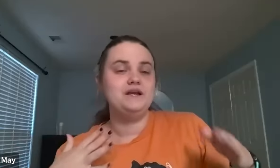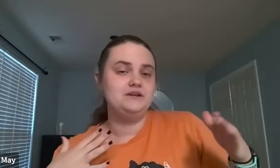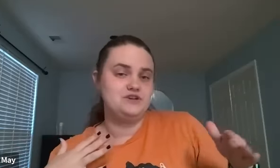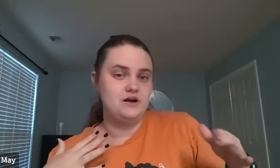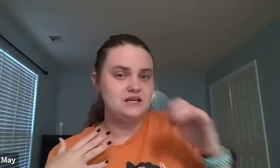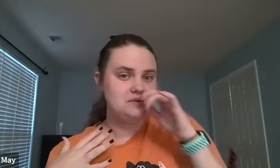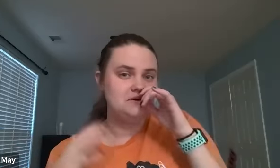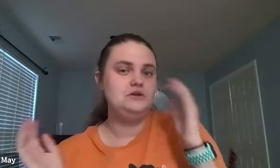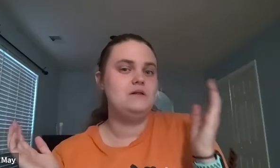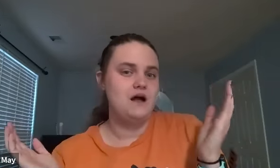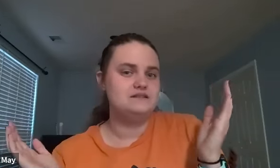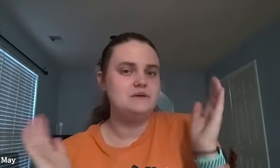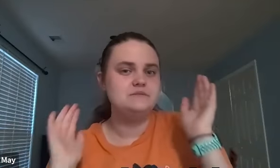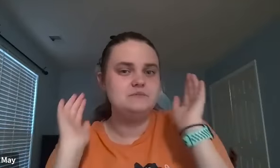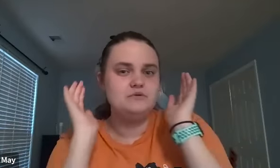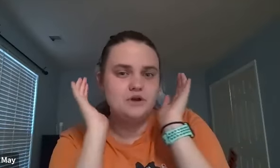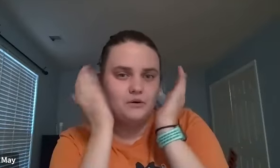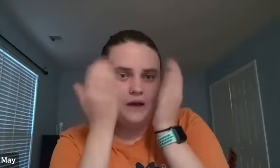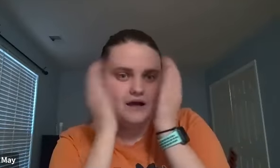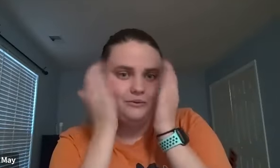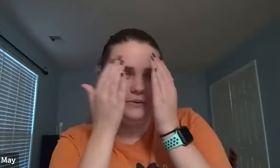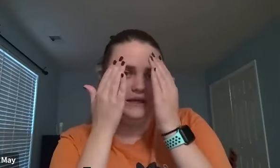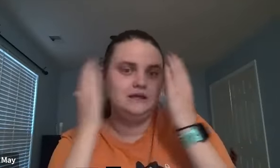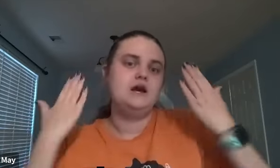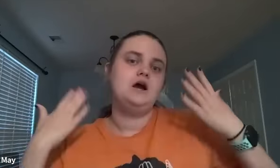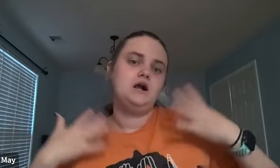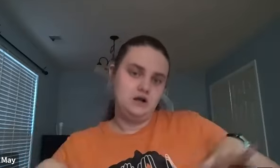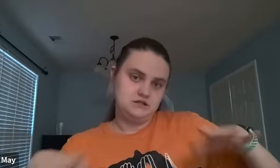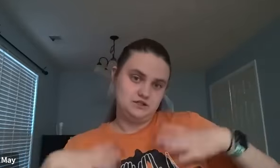you're talking about, a lot of times people will go Halloween costumes.